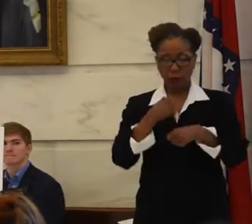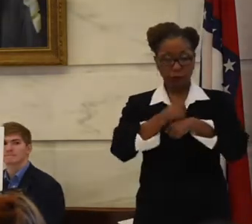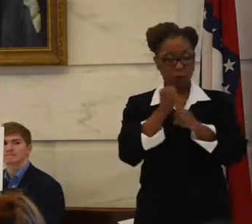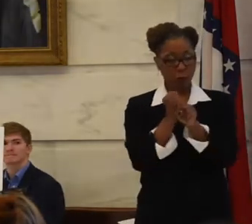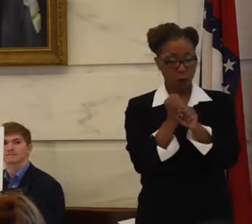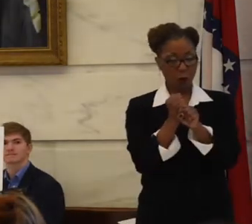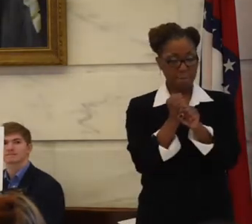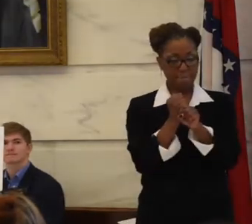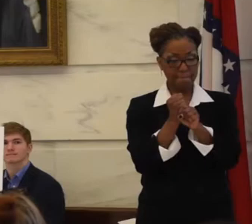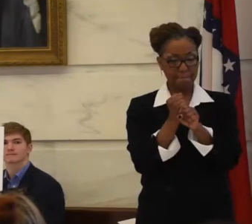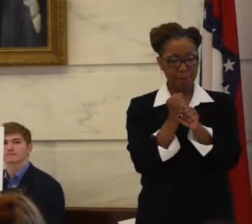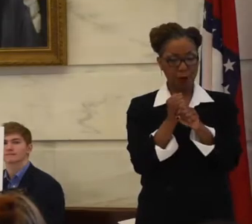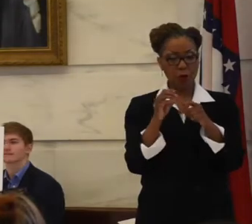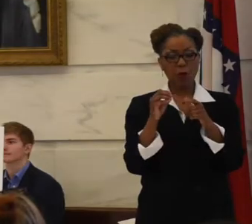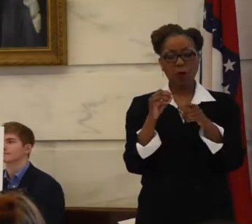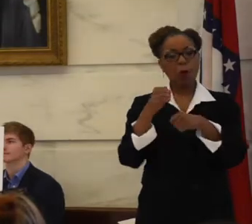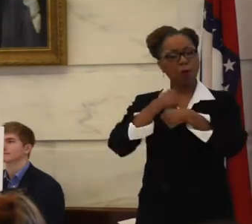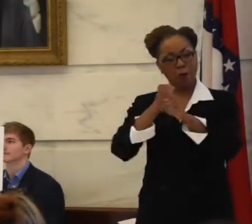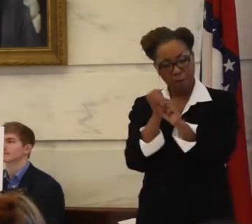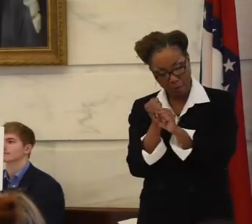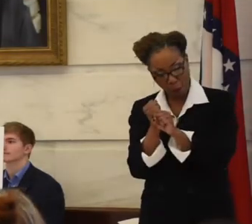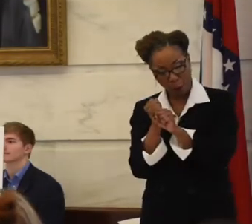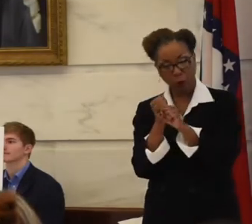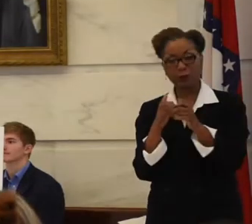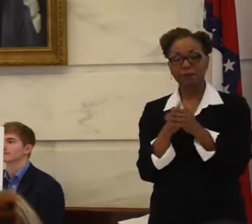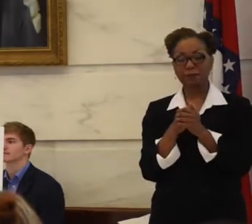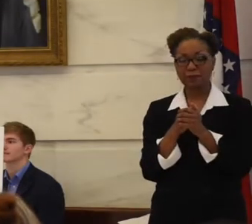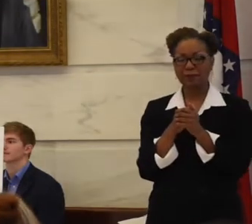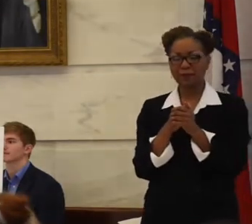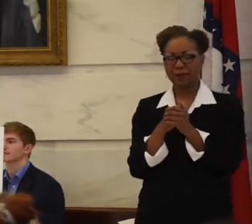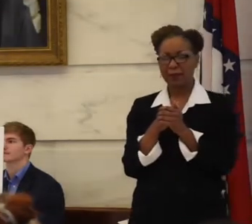form or mold